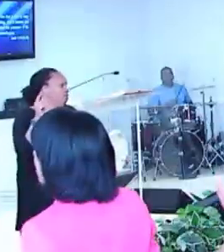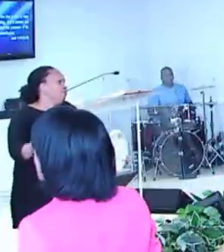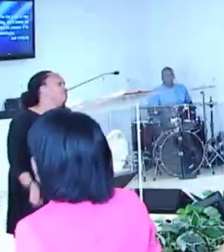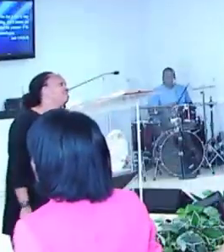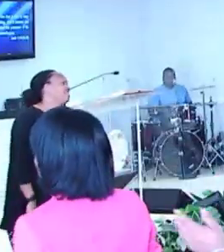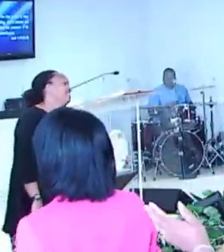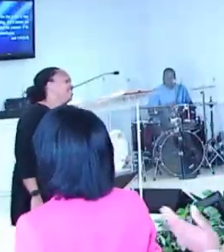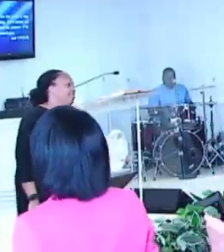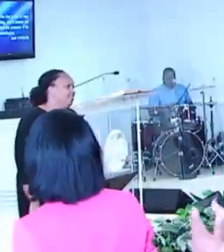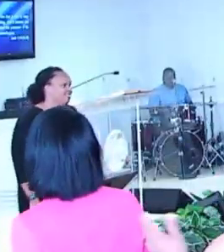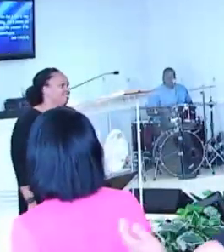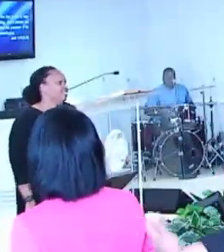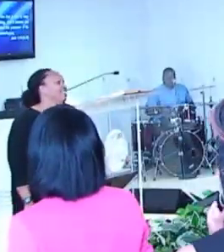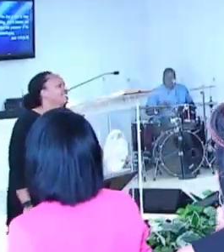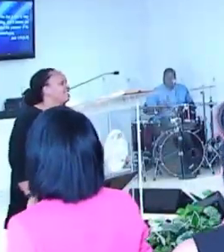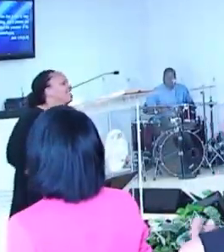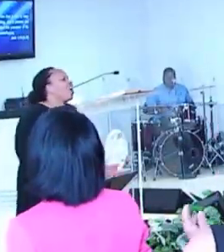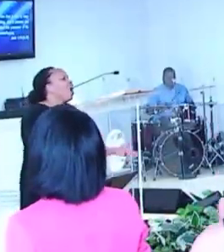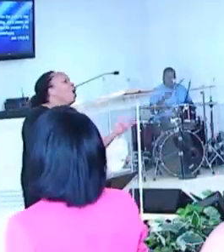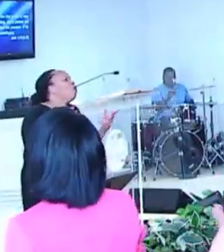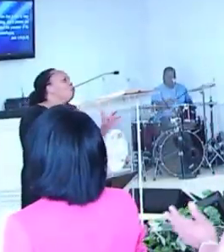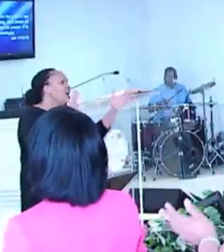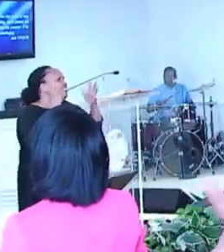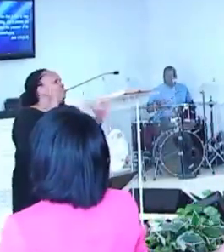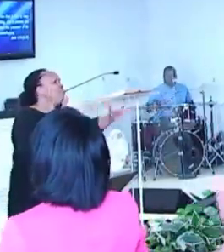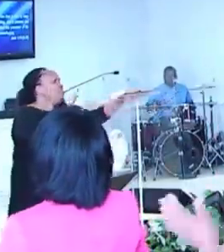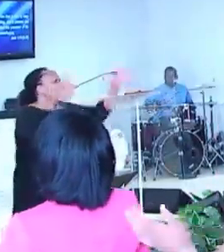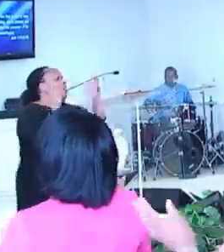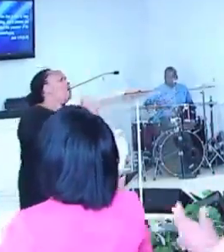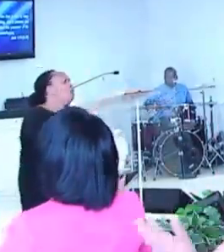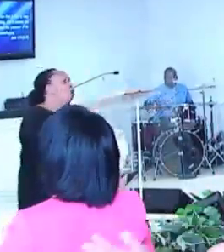praising him. I'm going to praise him for my healing. Praise him in the morning.